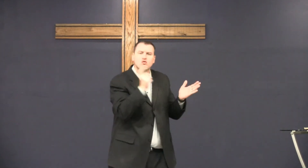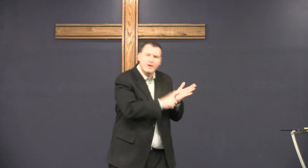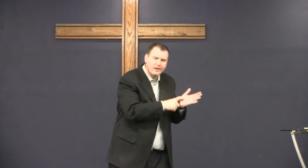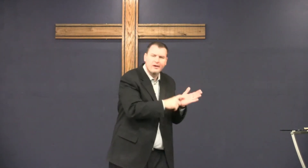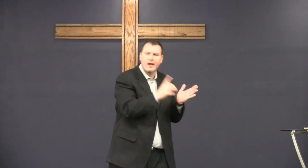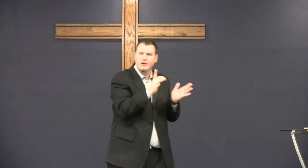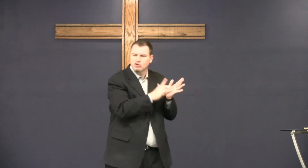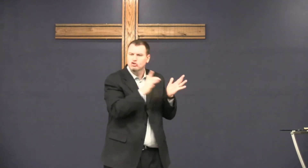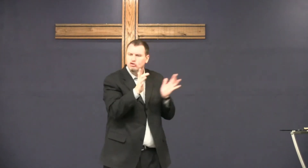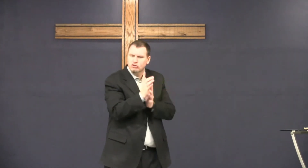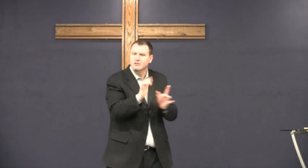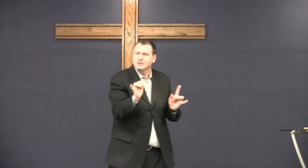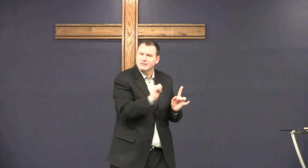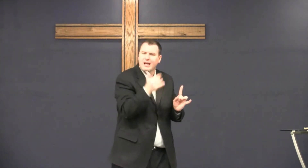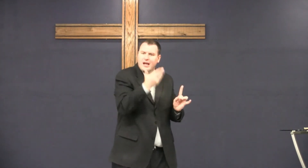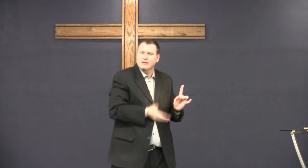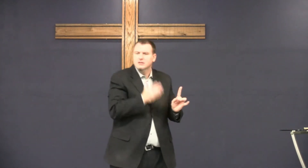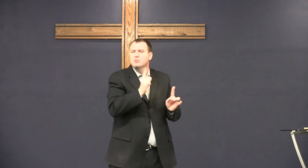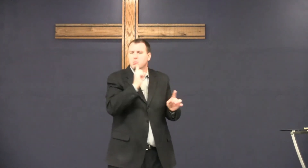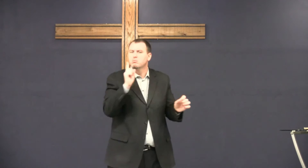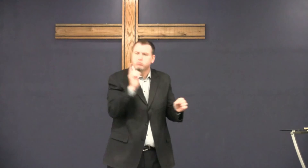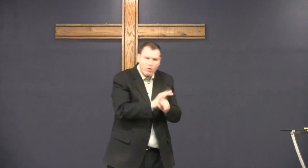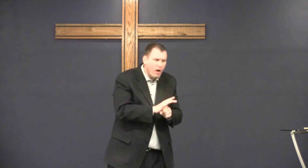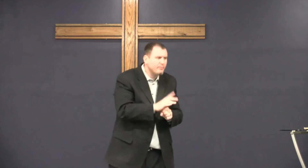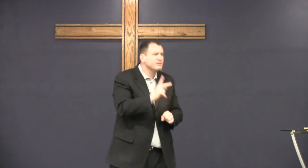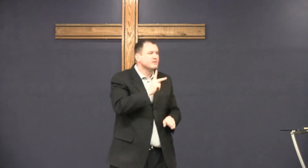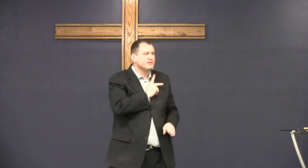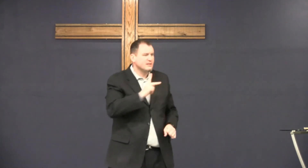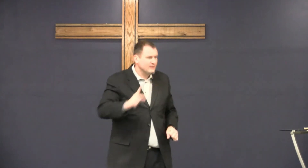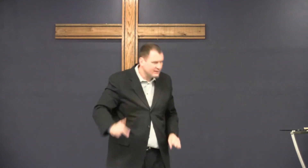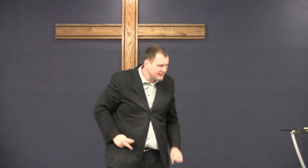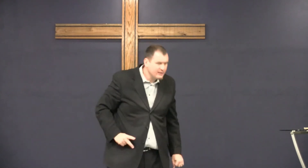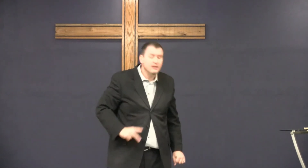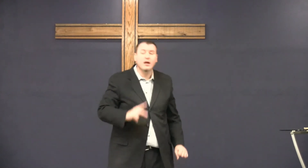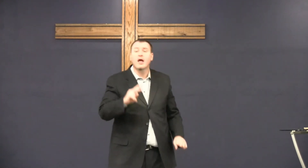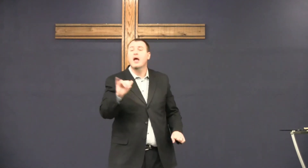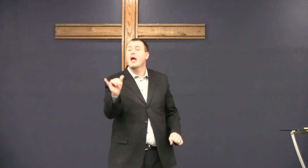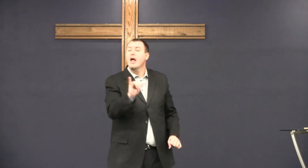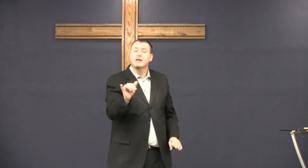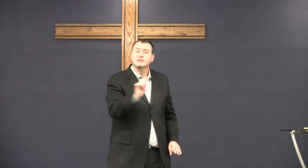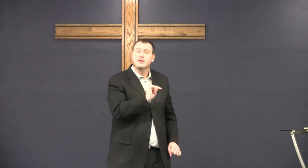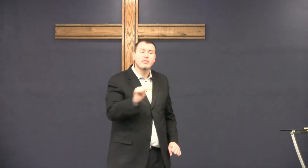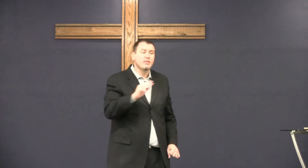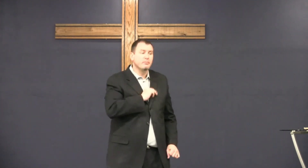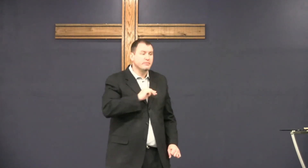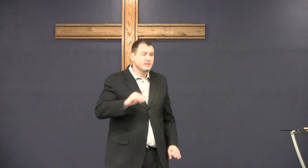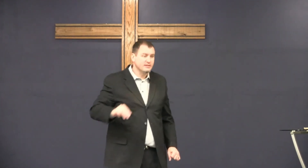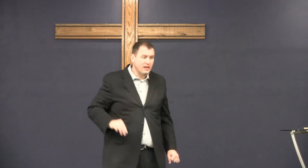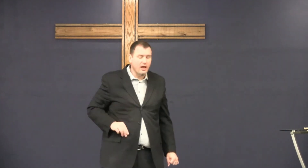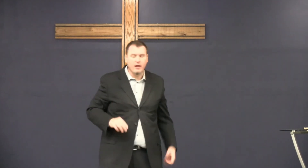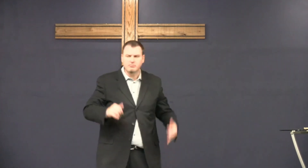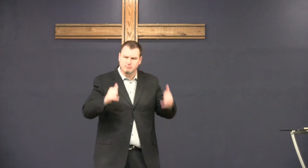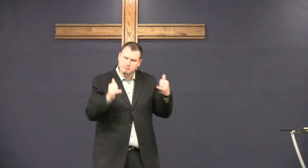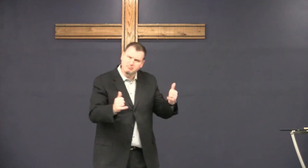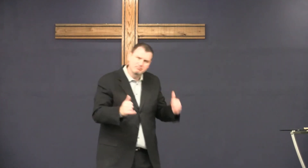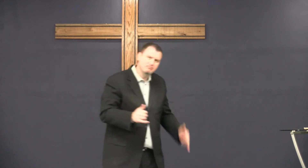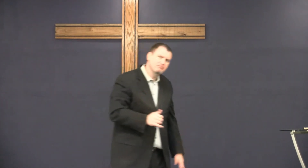They were recognizing Jesus as the promised King and as the Messiah.